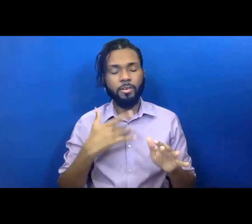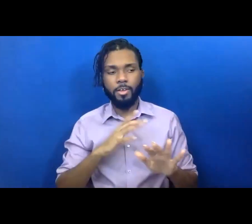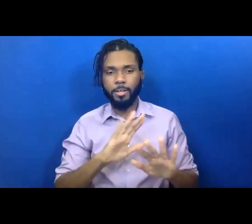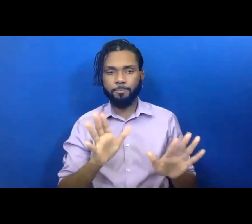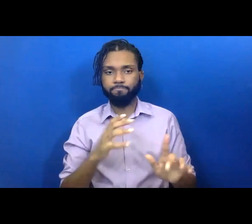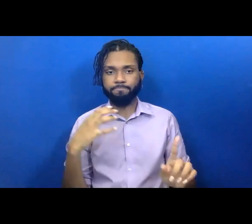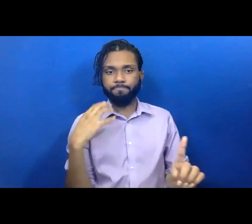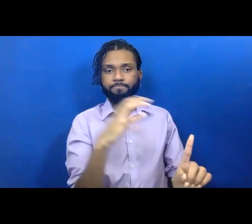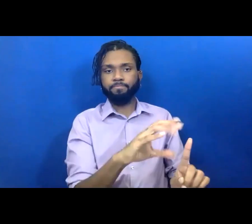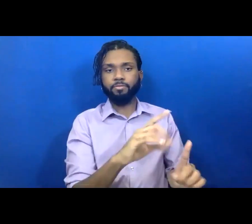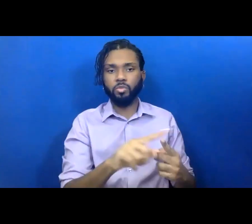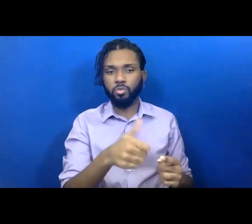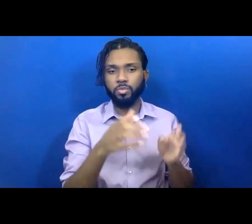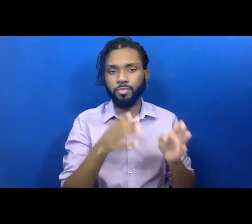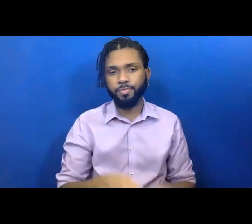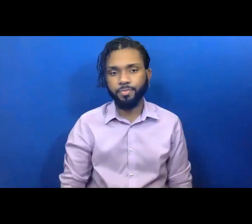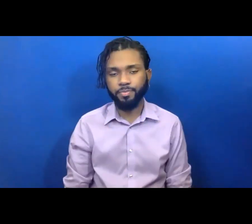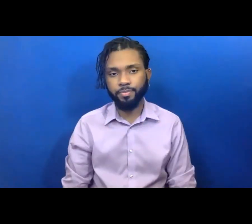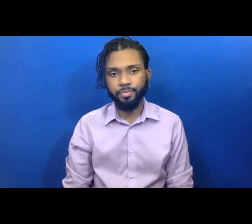else.